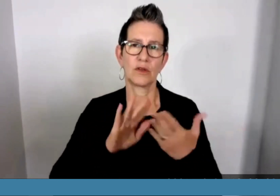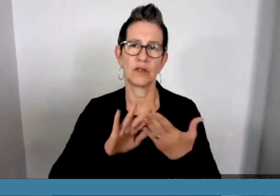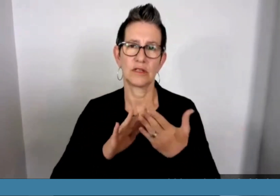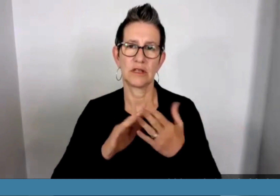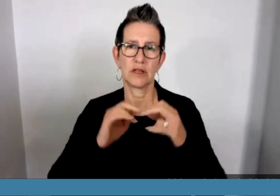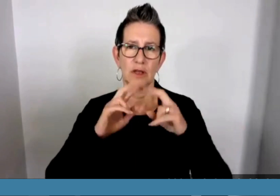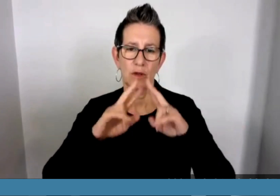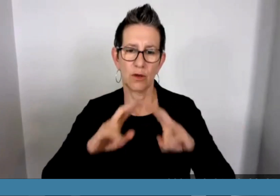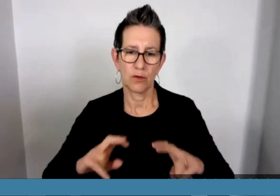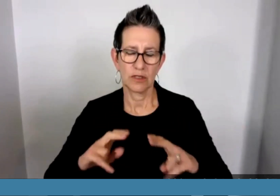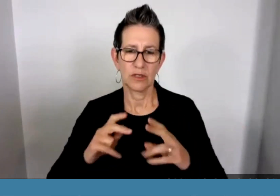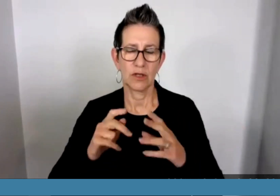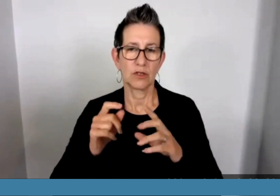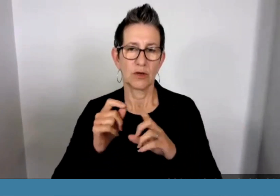Bethany speaking. I think